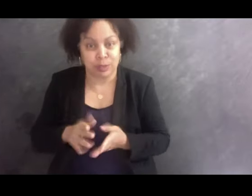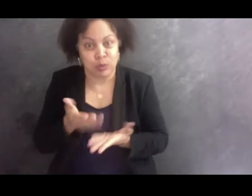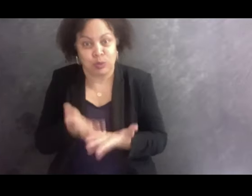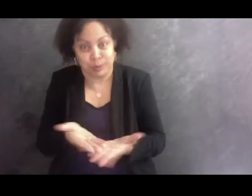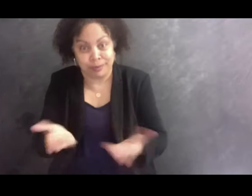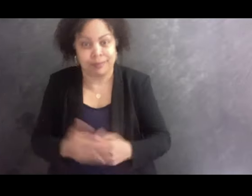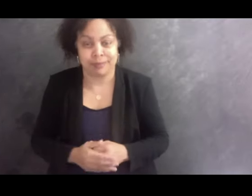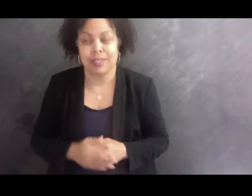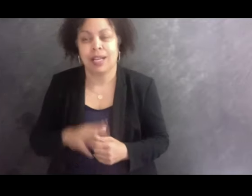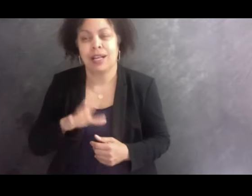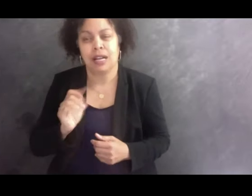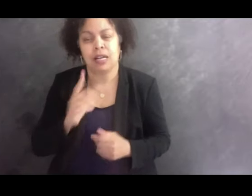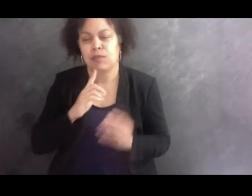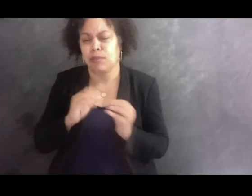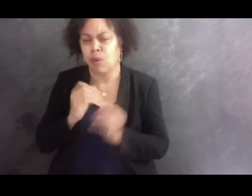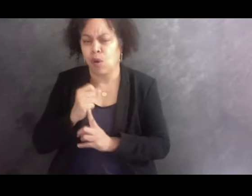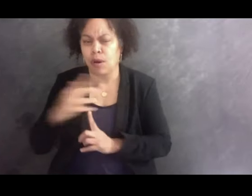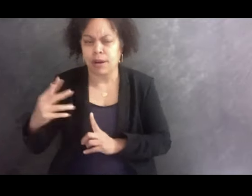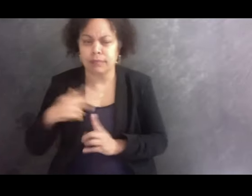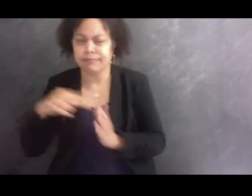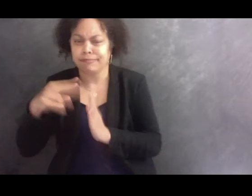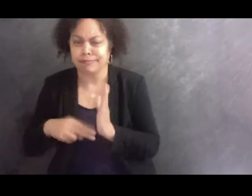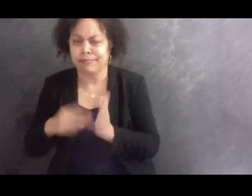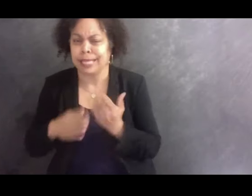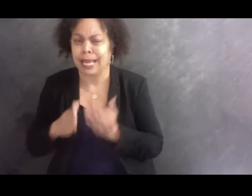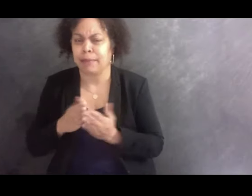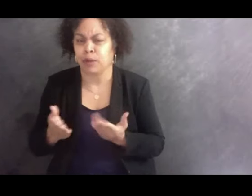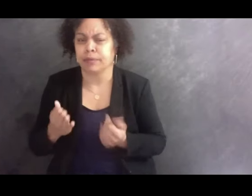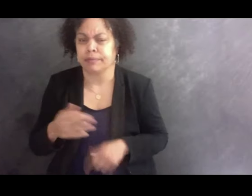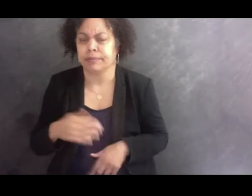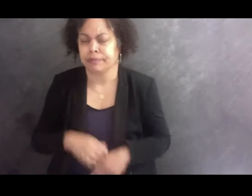details, please check out the application handbook and the guidelines in there.